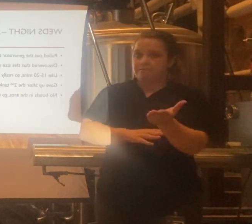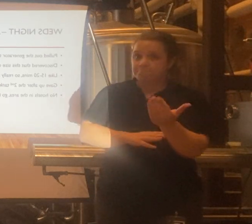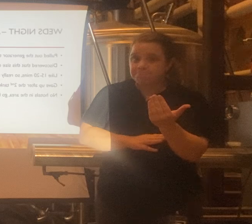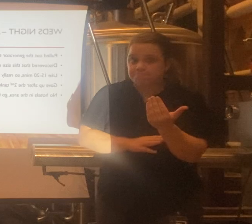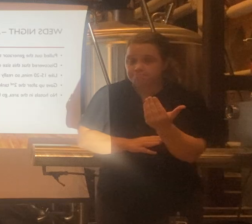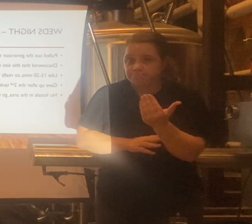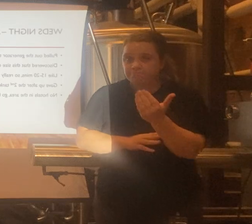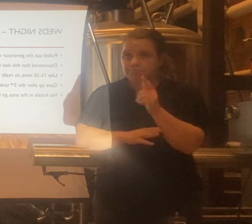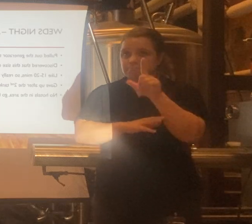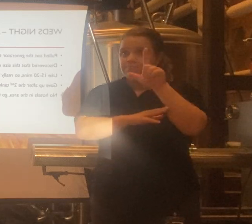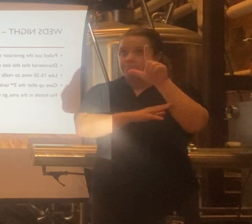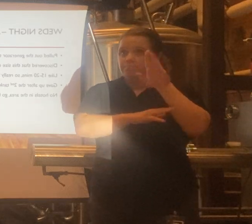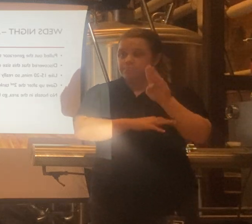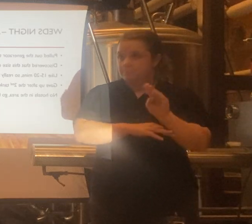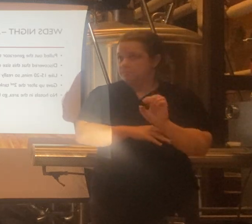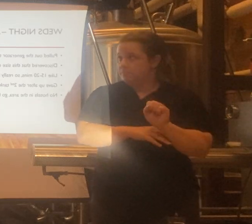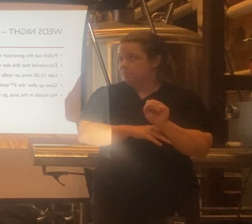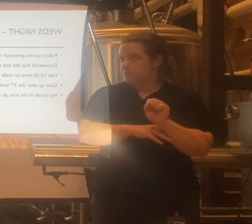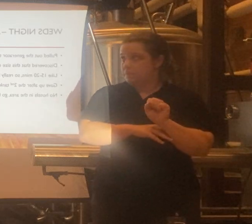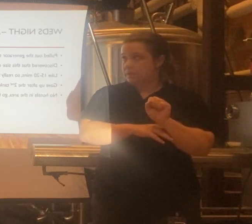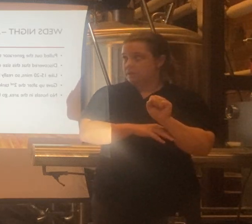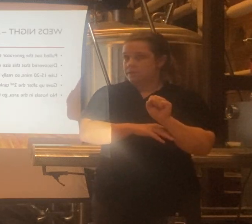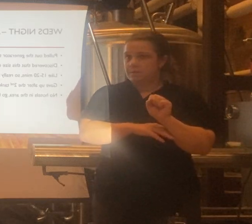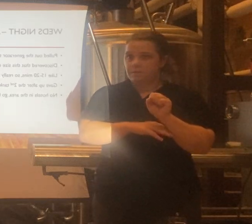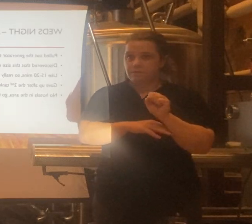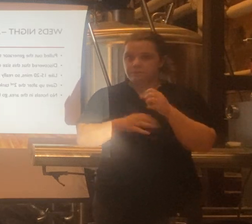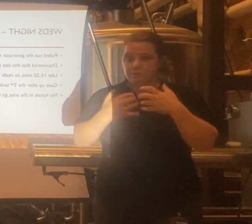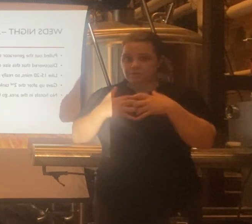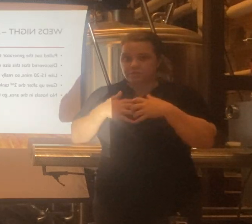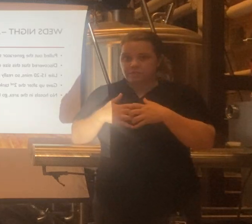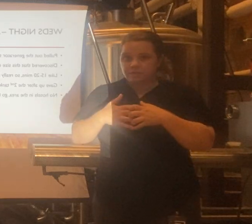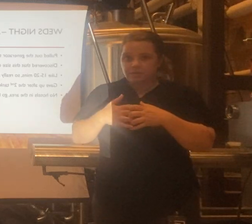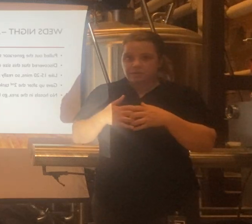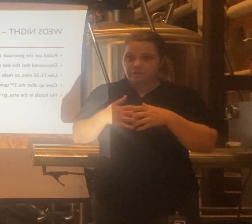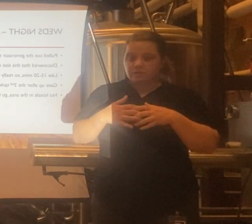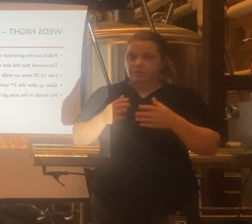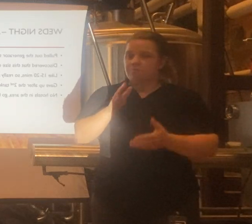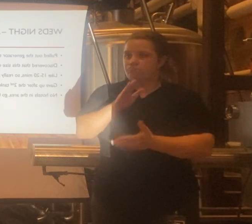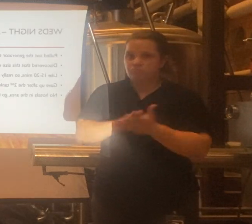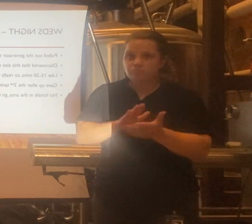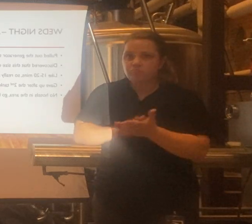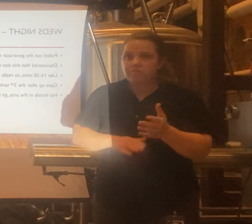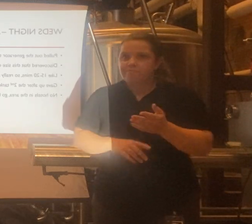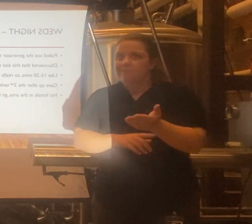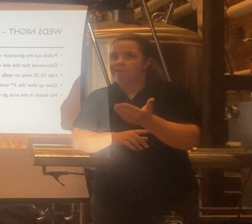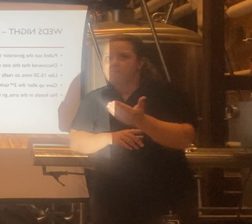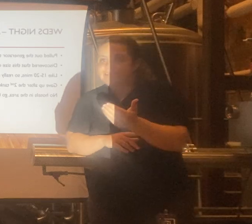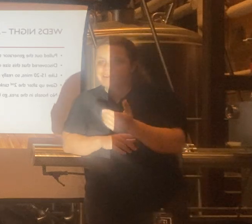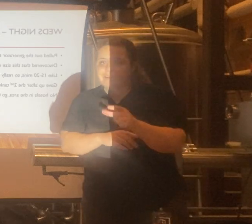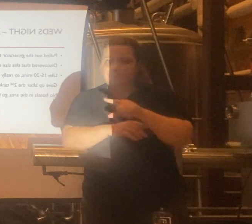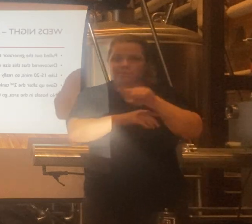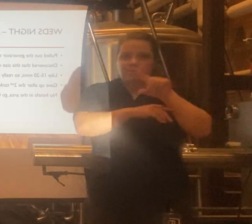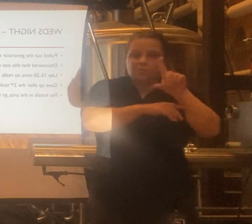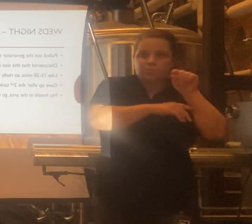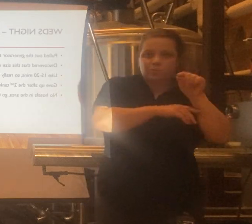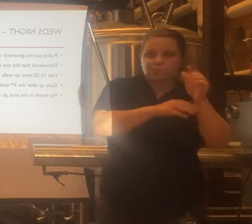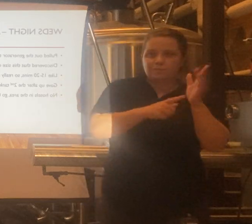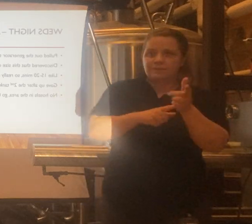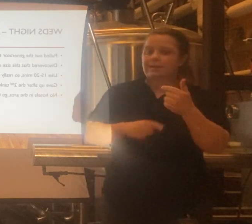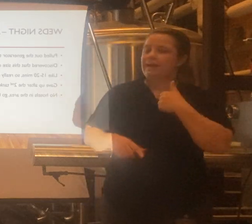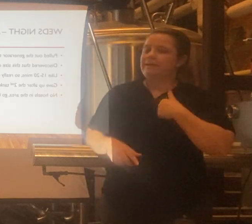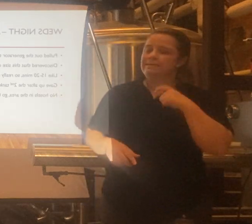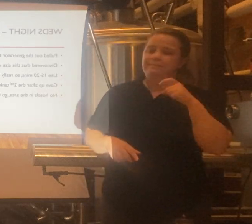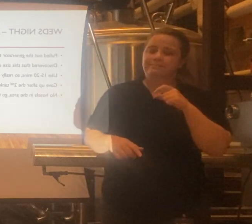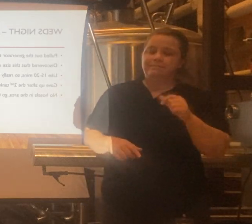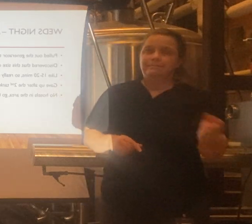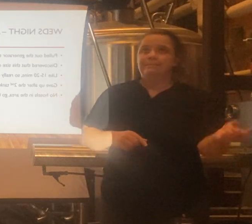15-pound propane tanks run the generator for like 15, 20 minutes. I needed it for days. So I realized very quickly that evening, this ain't